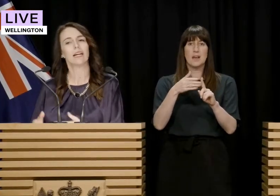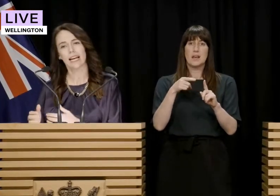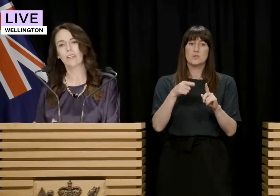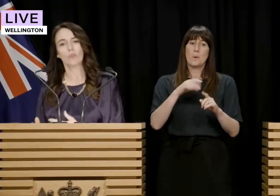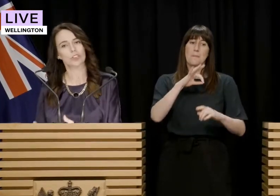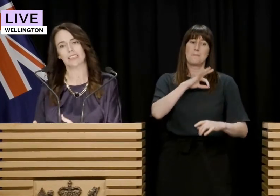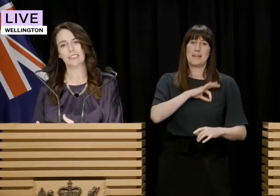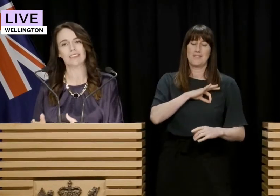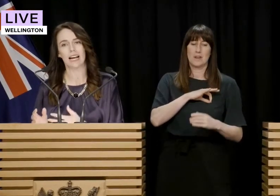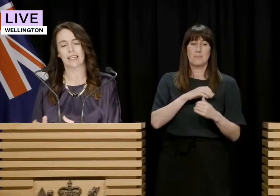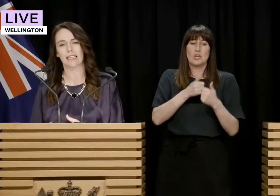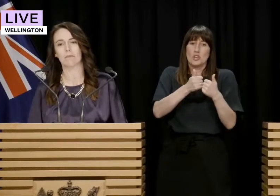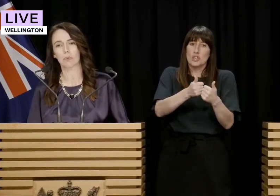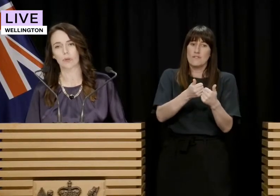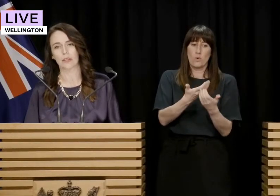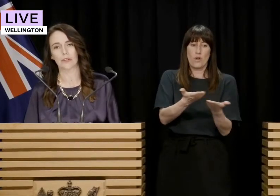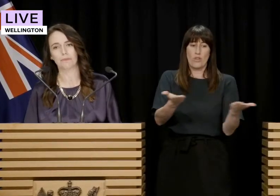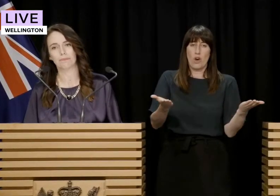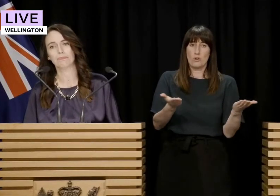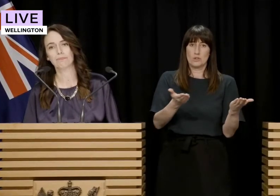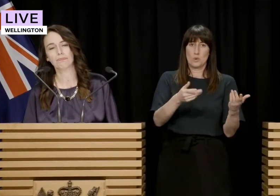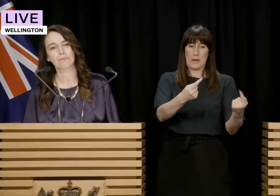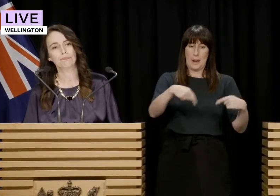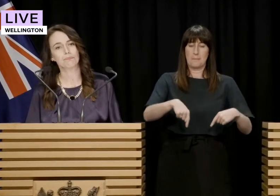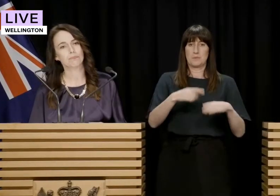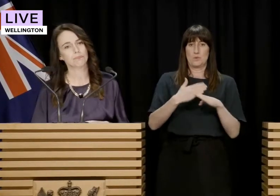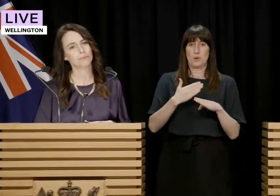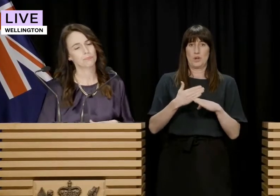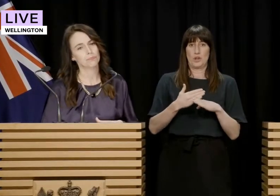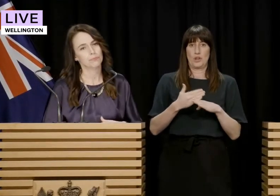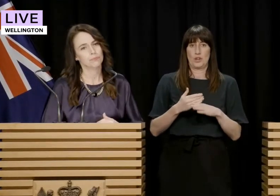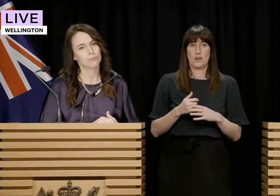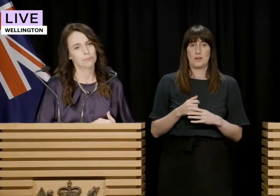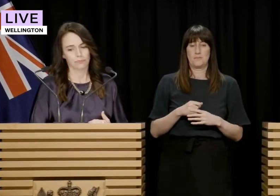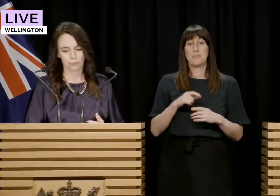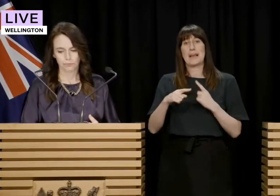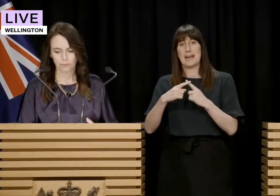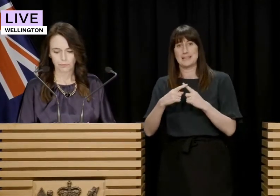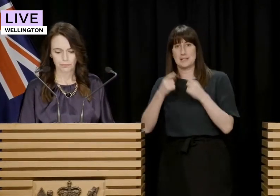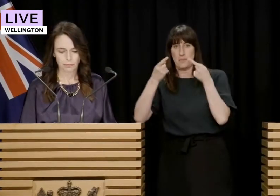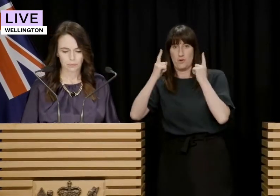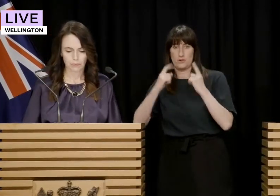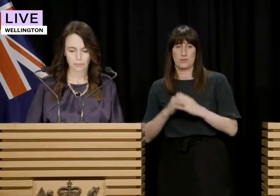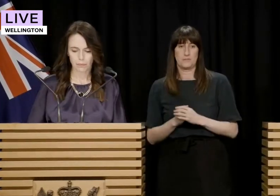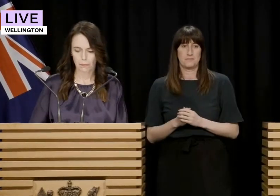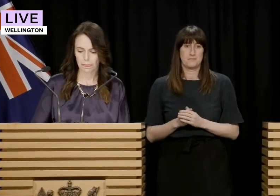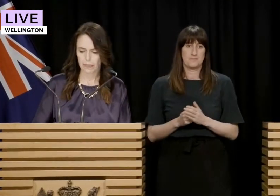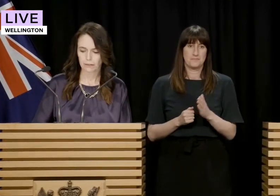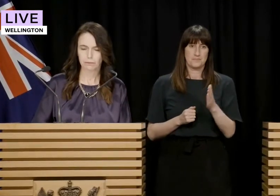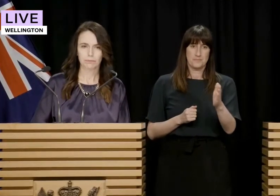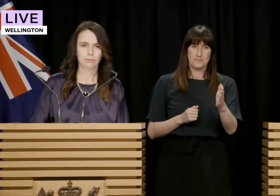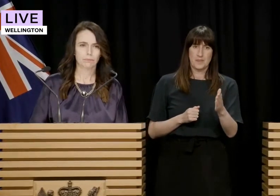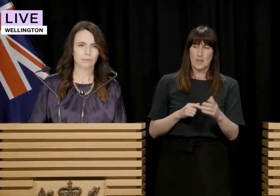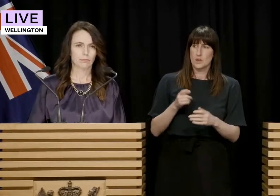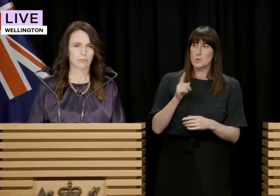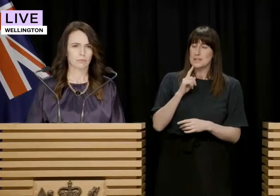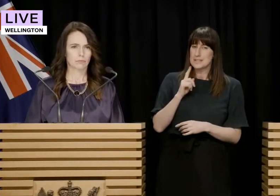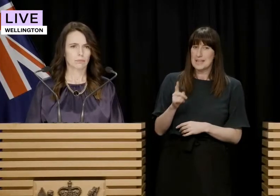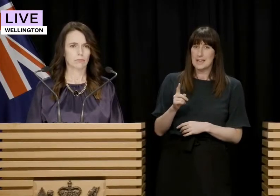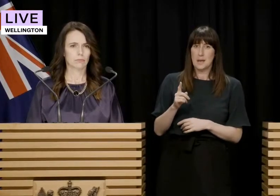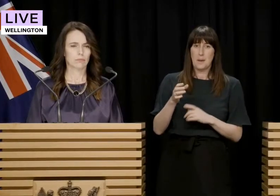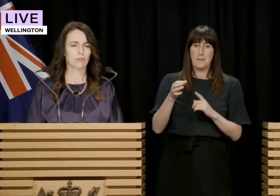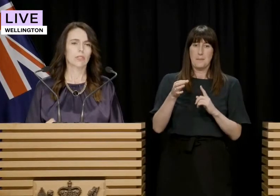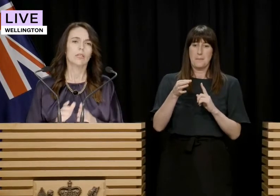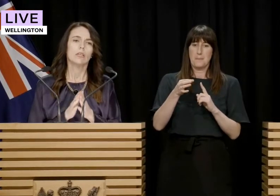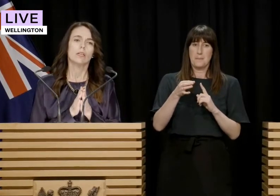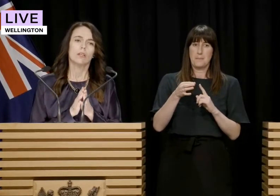worker and not just the employer. Earlier this year, you pushed back against expansion of this, saying Pacific countries told you they didn't have